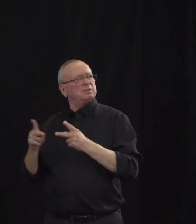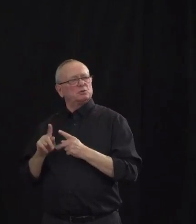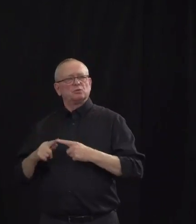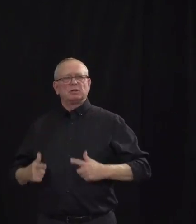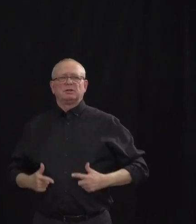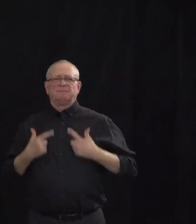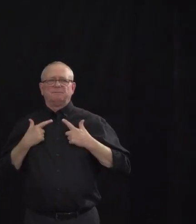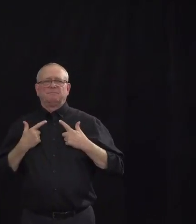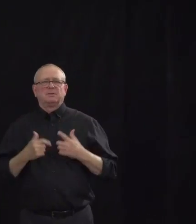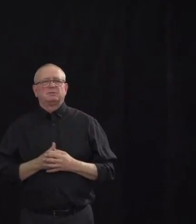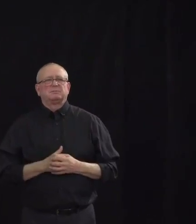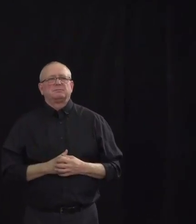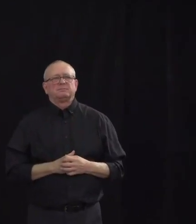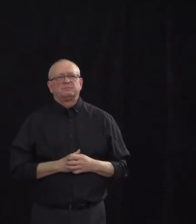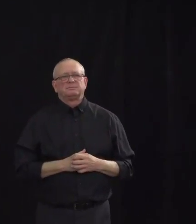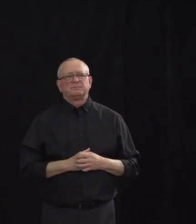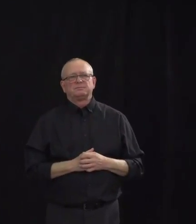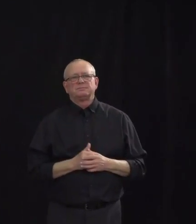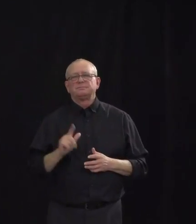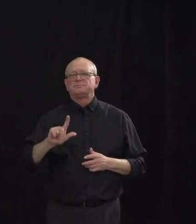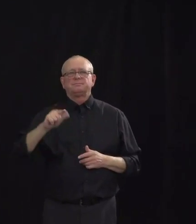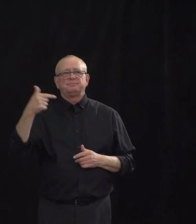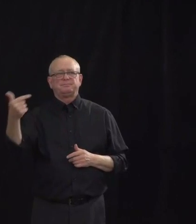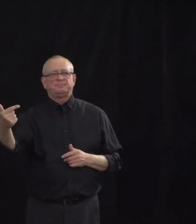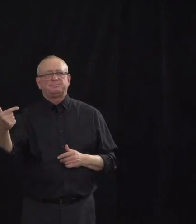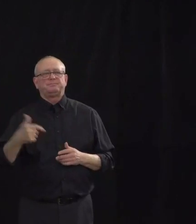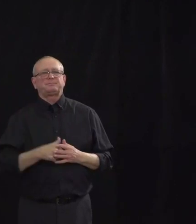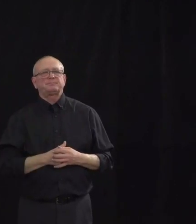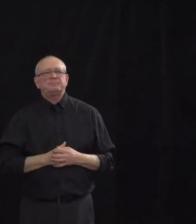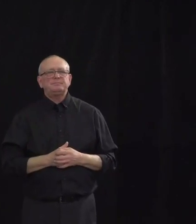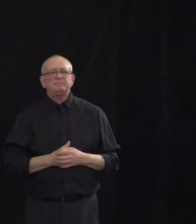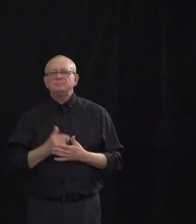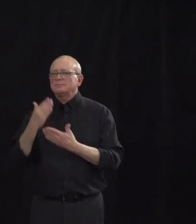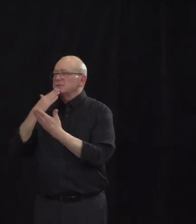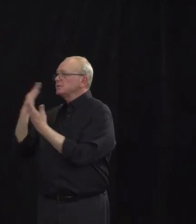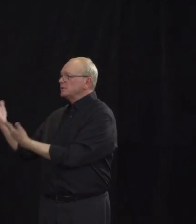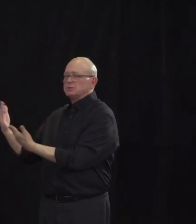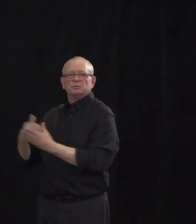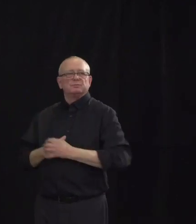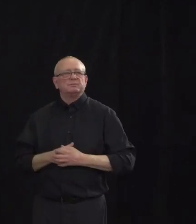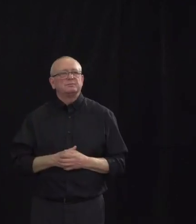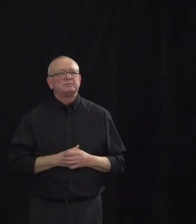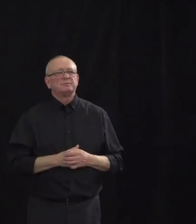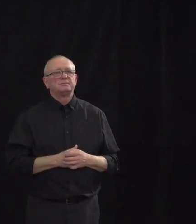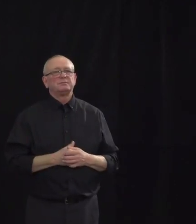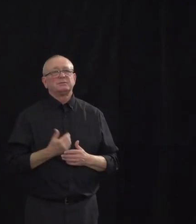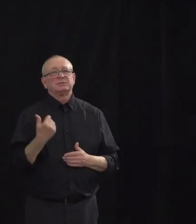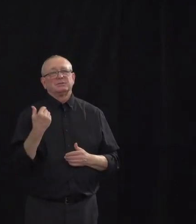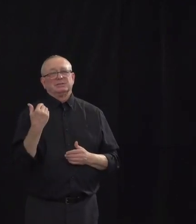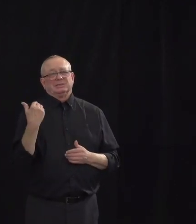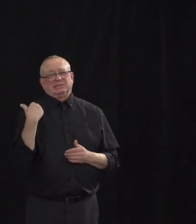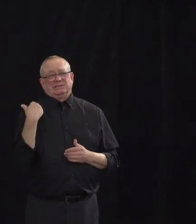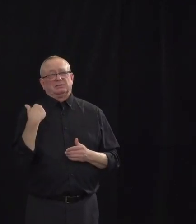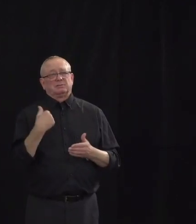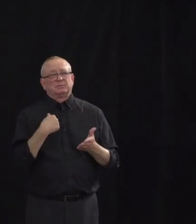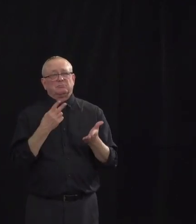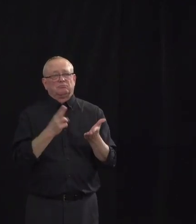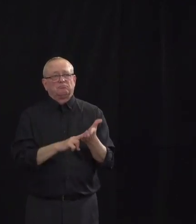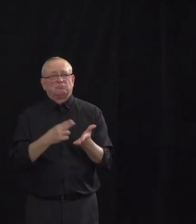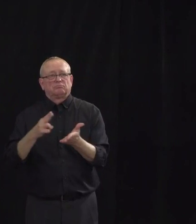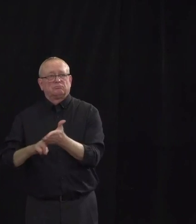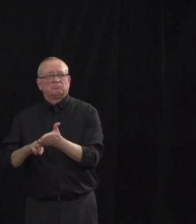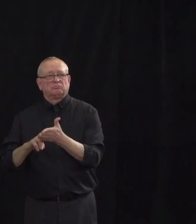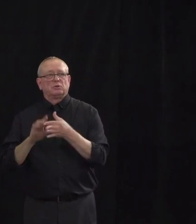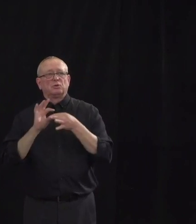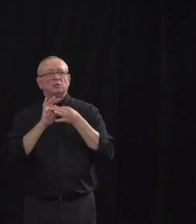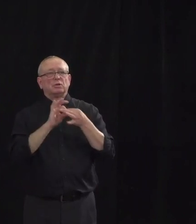Thank you, Minister. Just about an hour ago, I signed 2 ministerial orders in regards to access to our parks, and I'm here today to inform